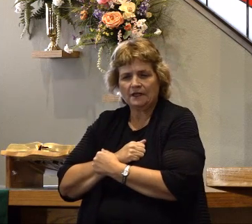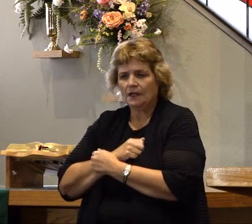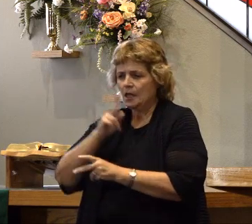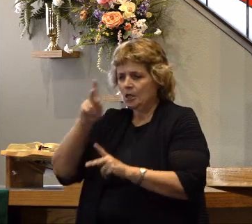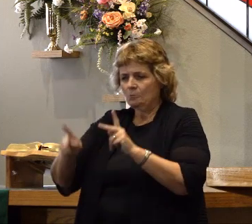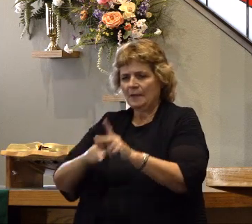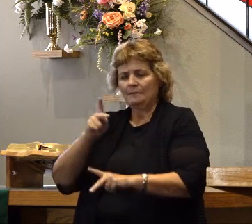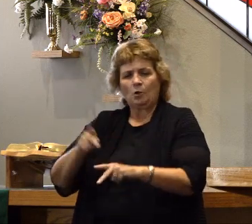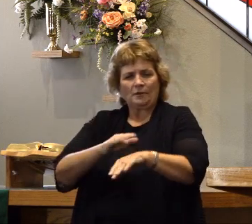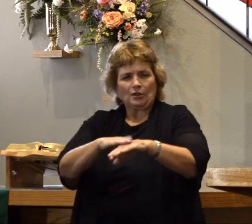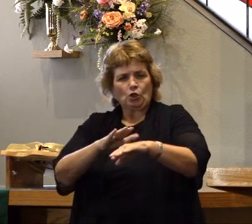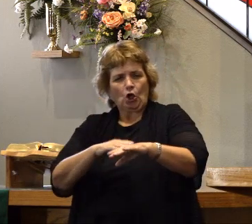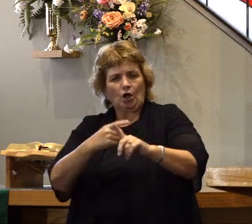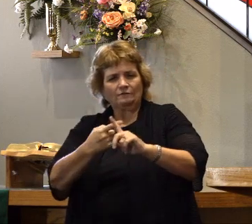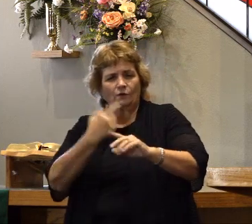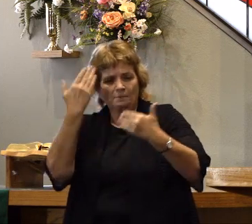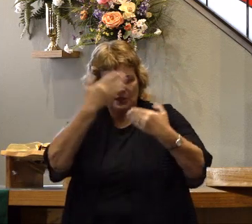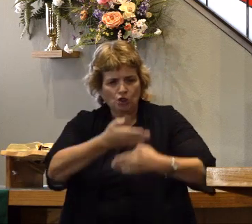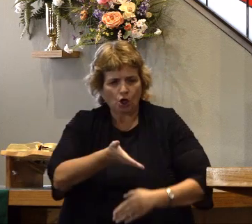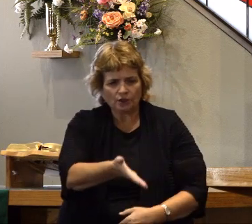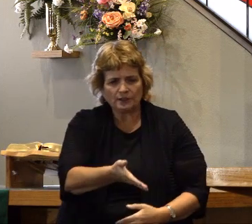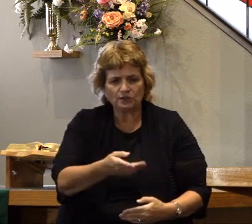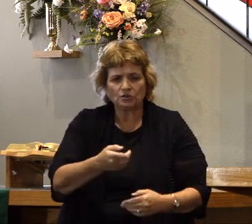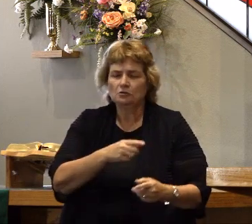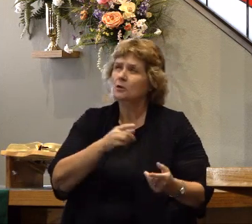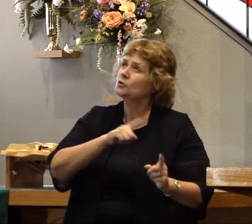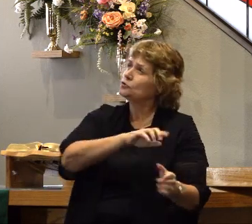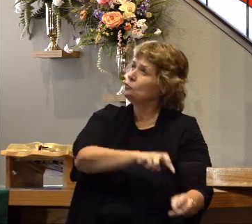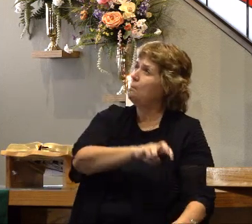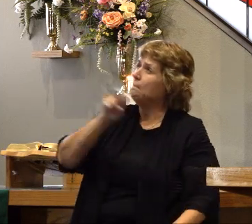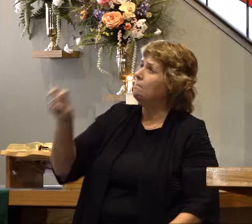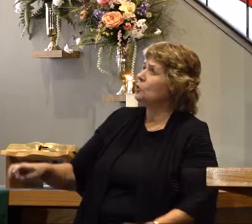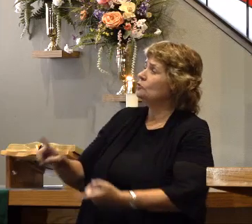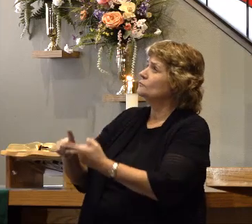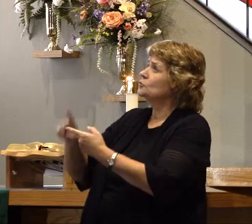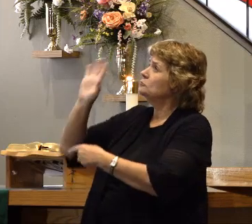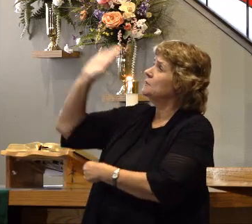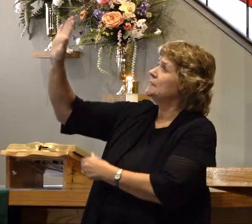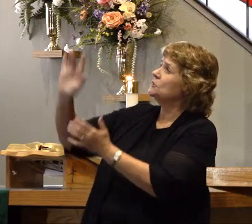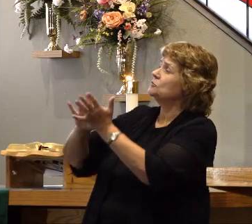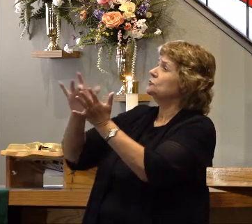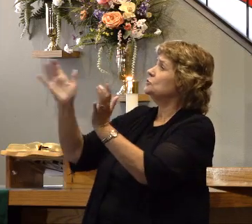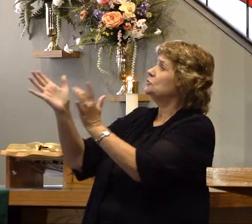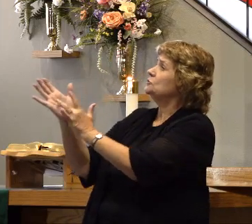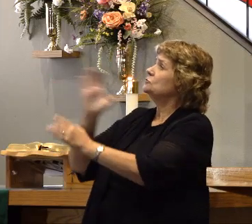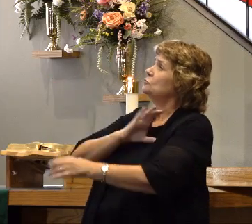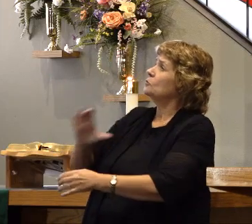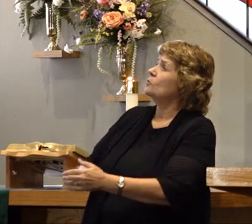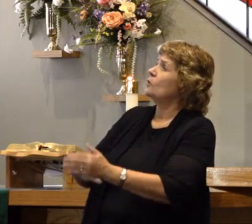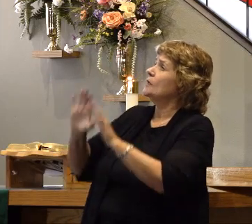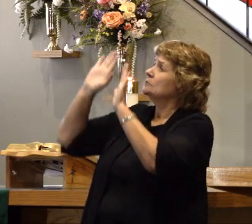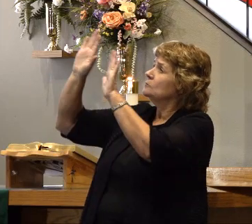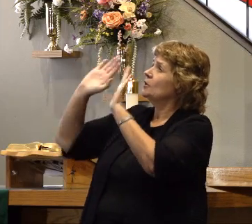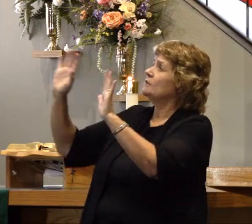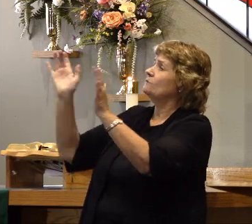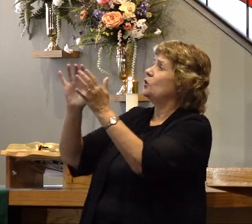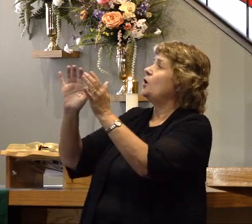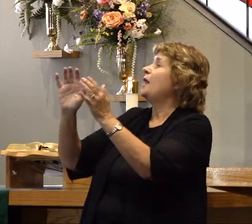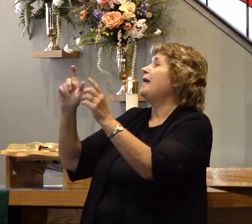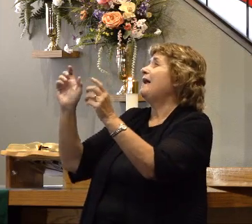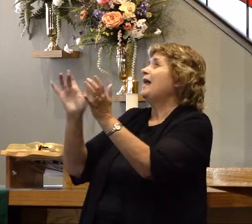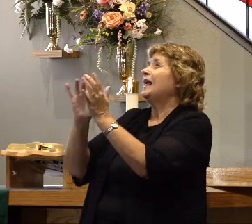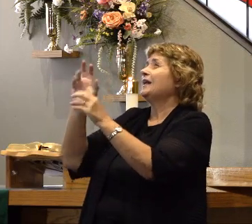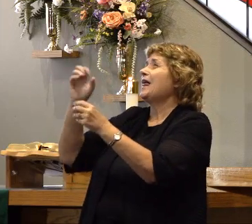his marvelous light. And we are part of that too, as ambassadors of